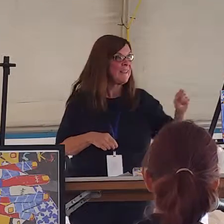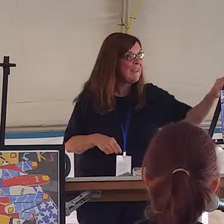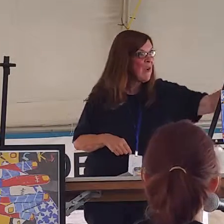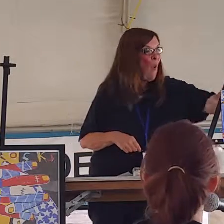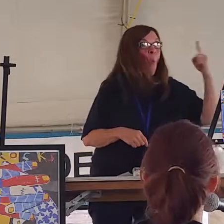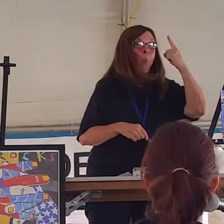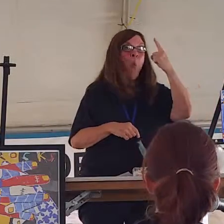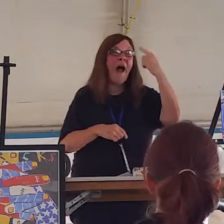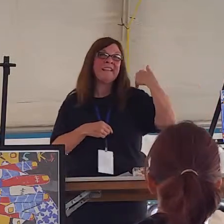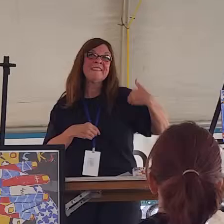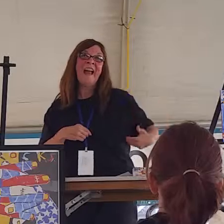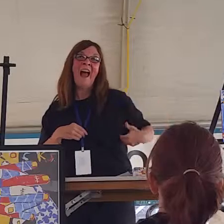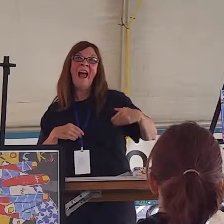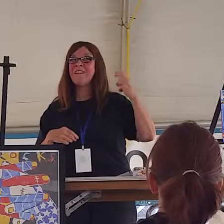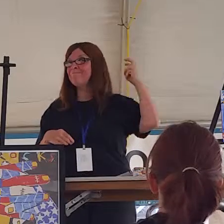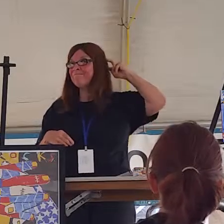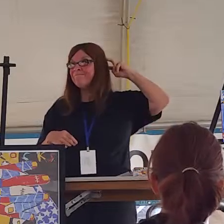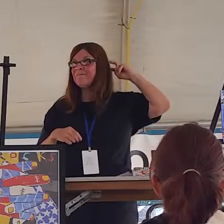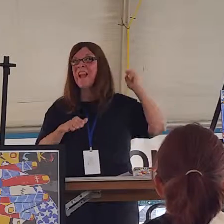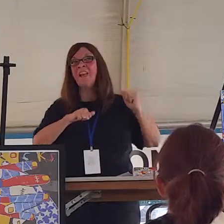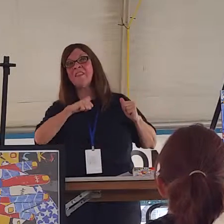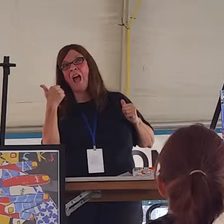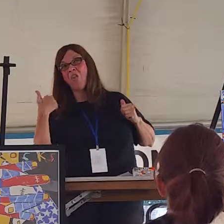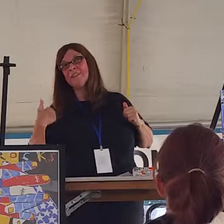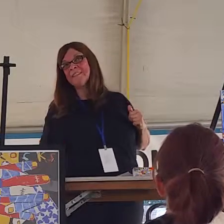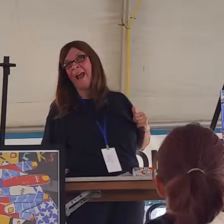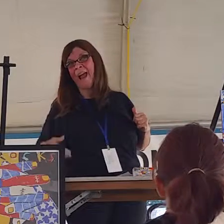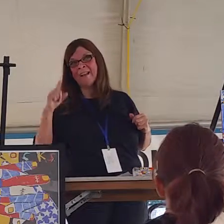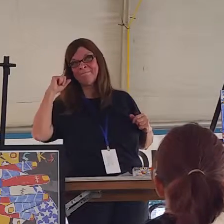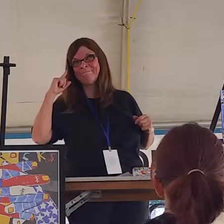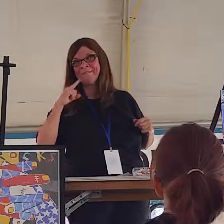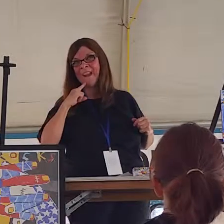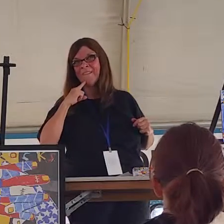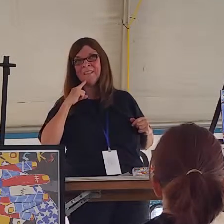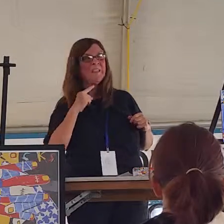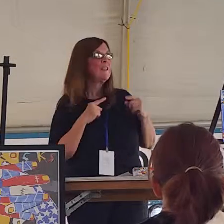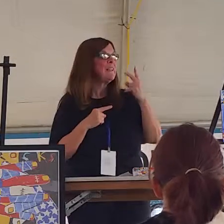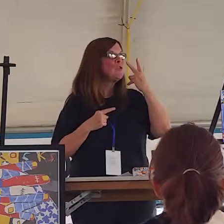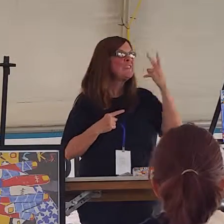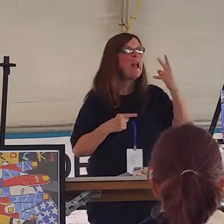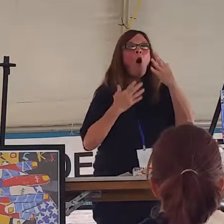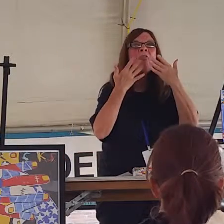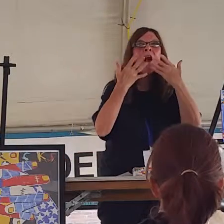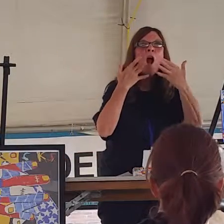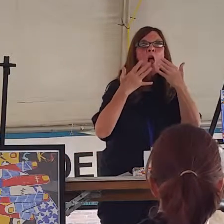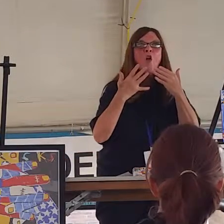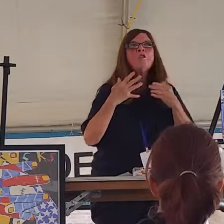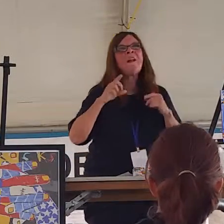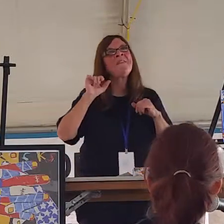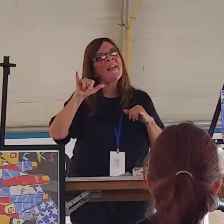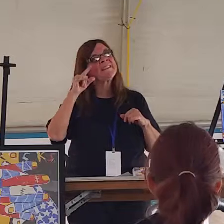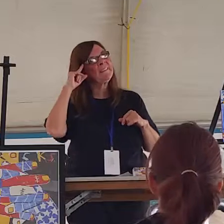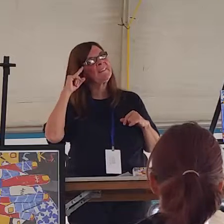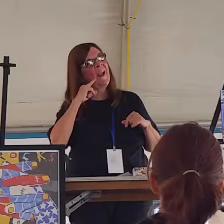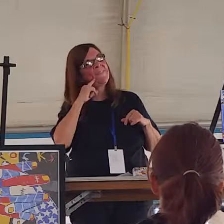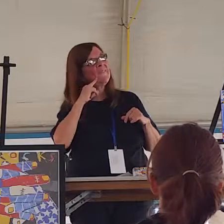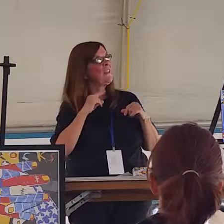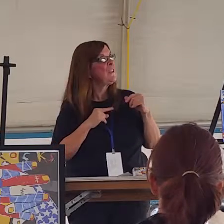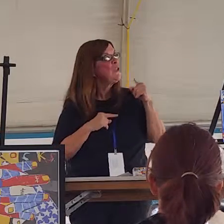half. One side of themselves, they felt deaf, and the other side, they felt hearing with the cochlear implant.